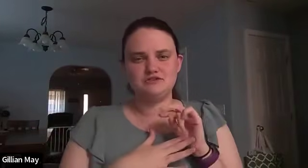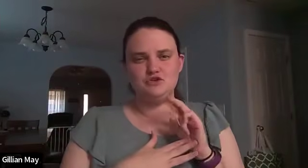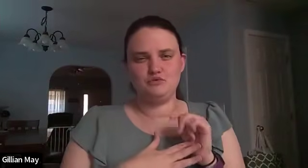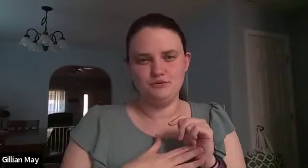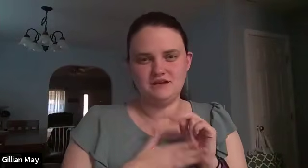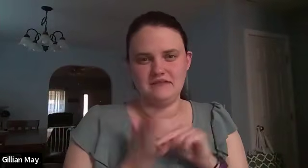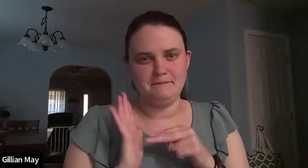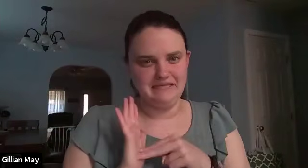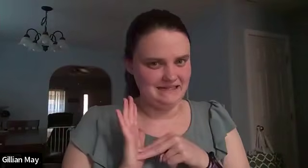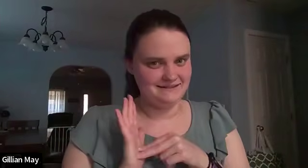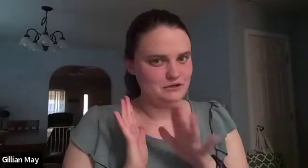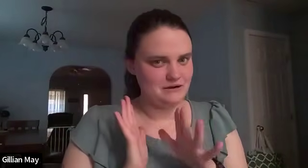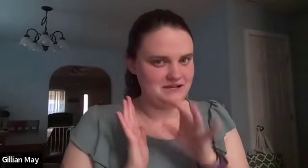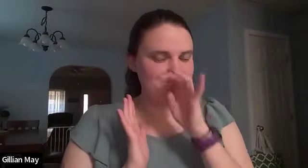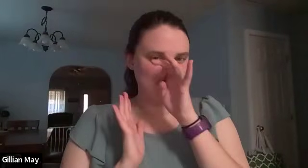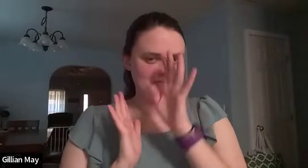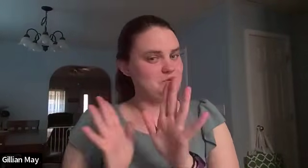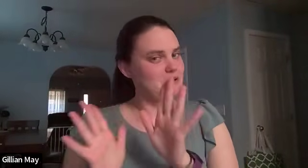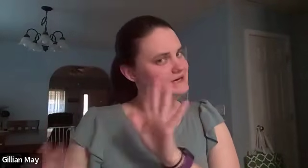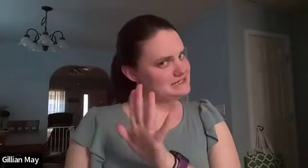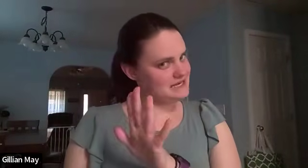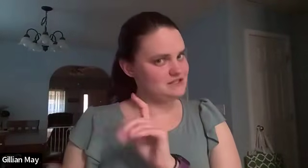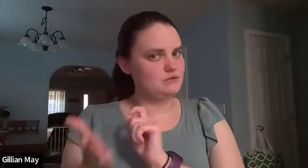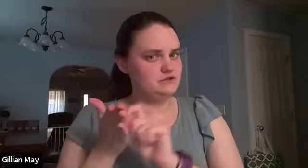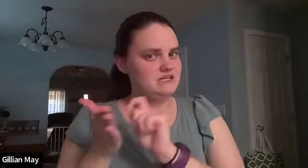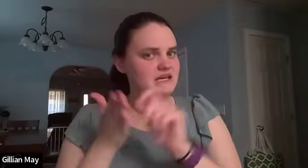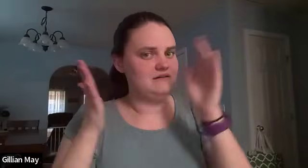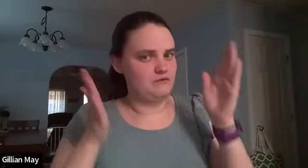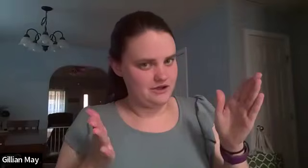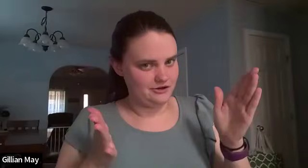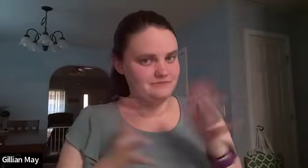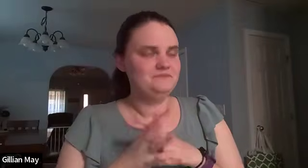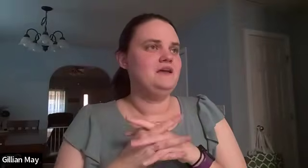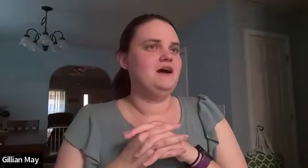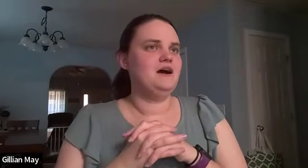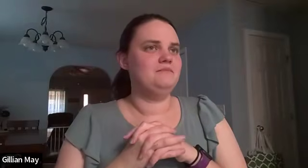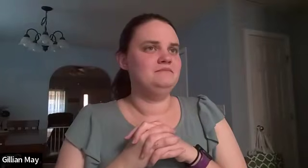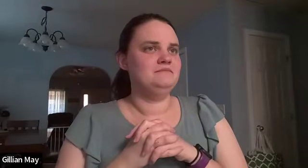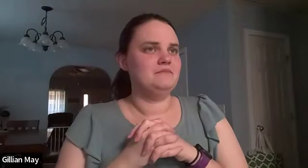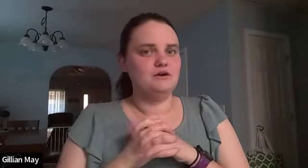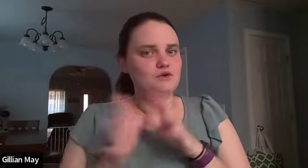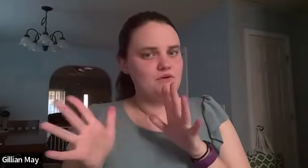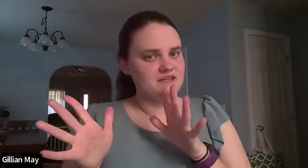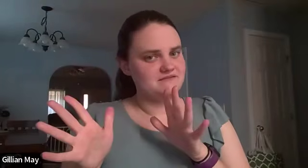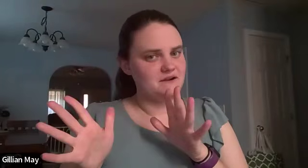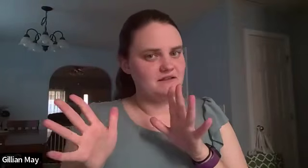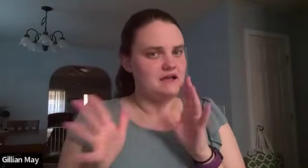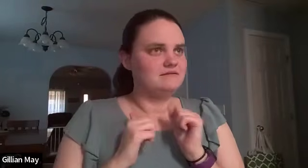to the root of that meaning. All right. That's why I wanted to say it. So when you say writer, I don't know if that's a very like,